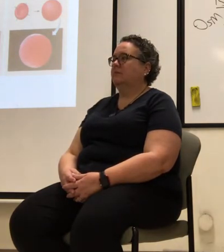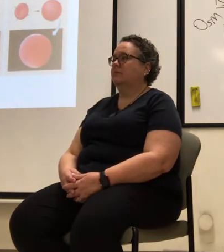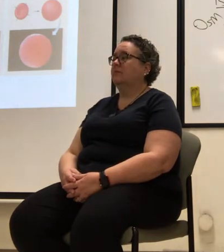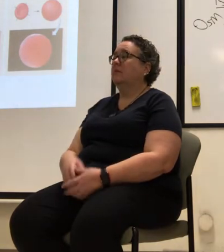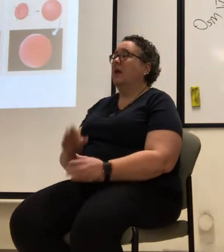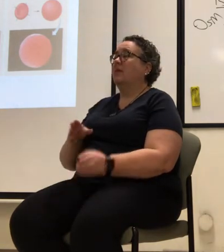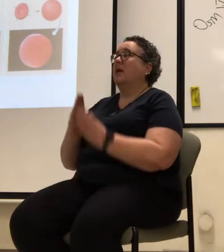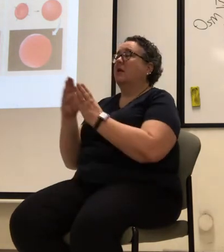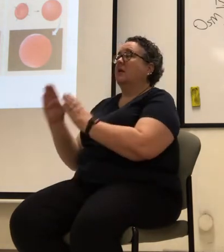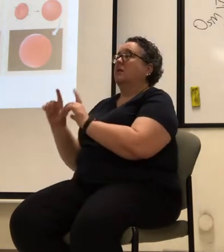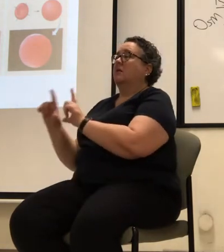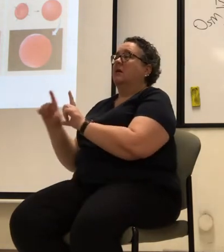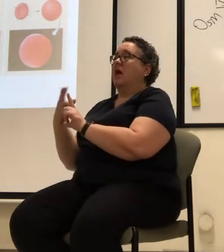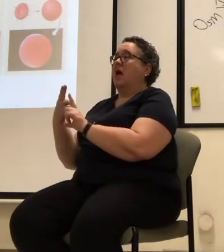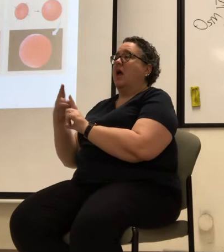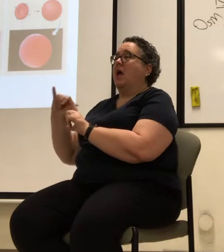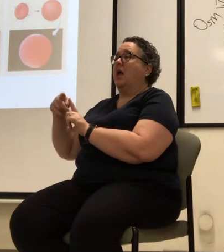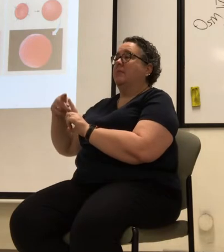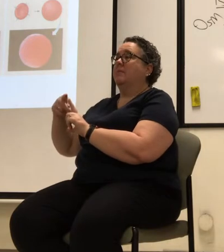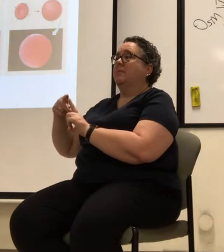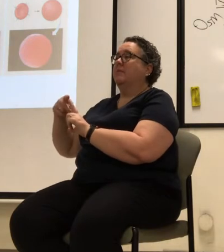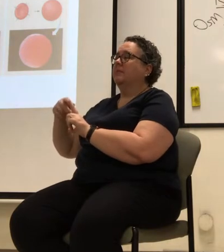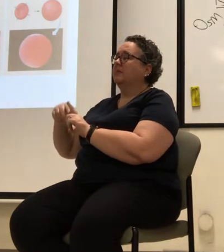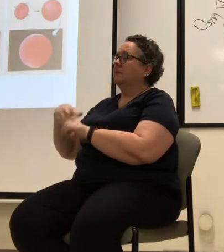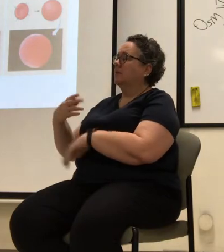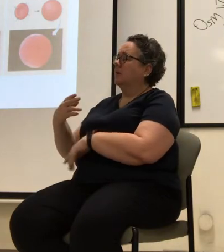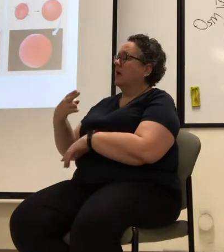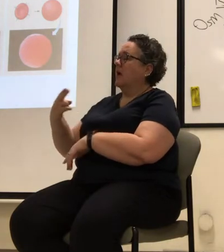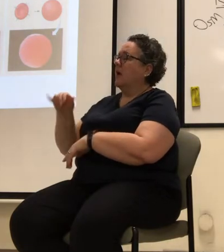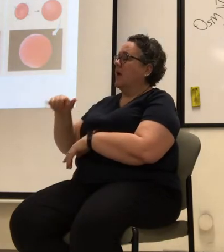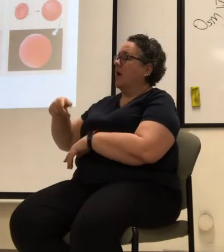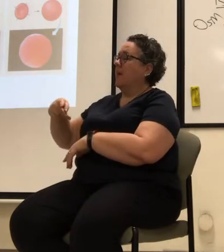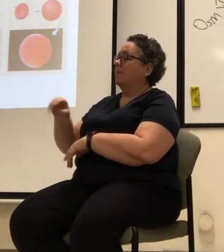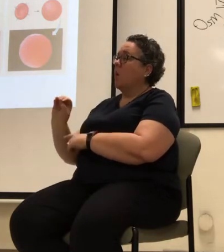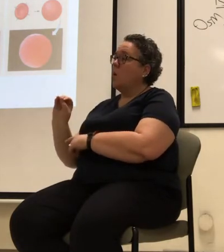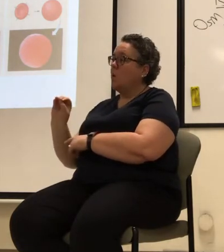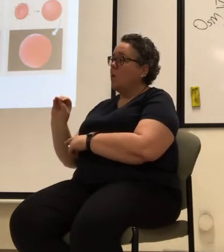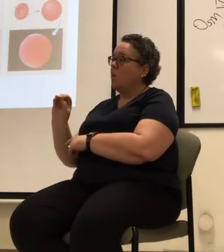Then you have hypotonic solutions.